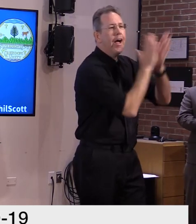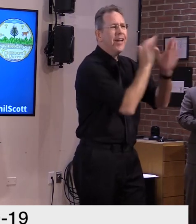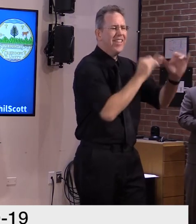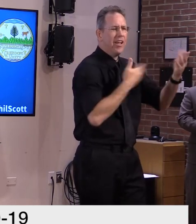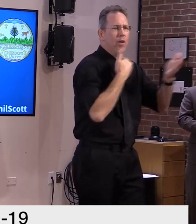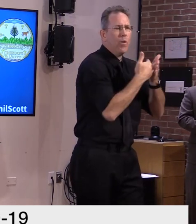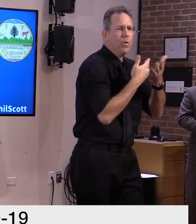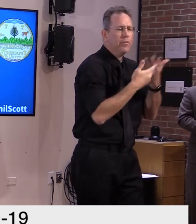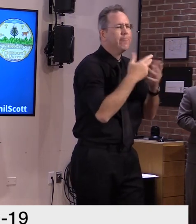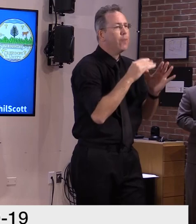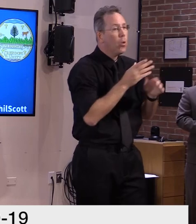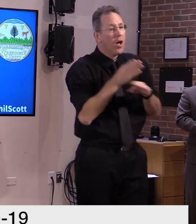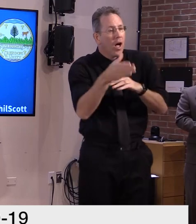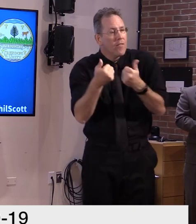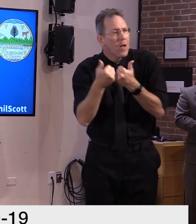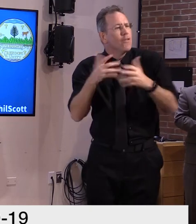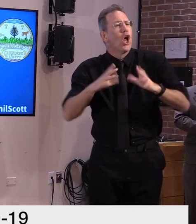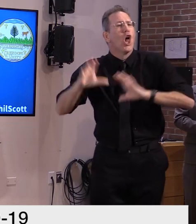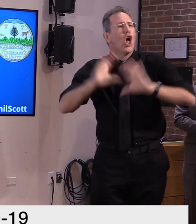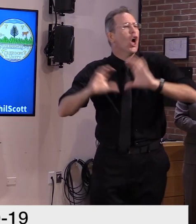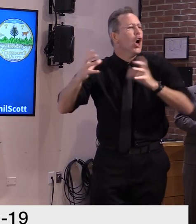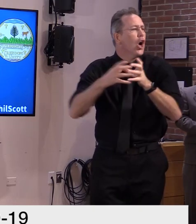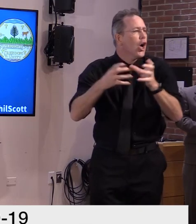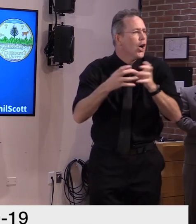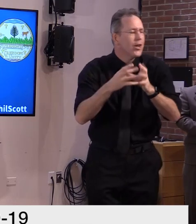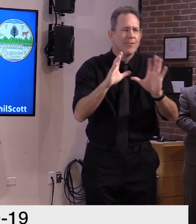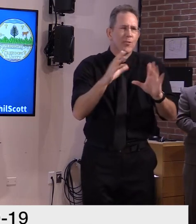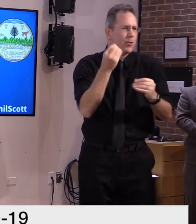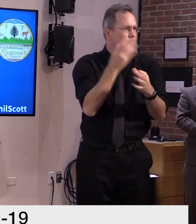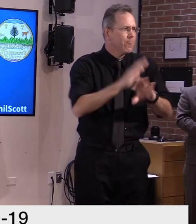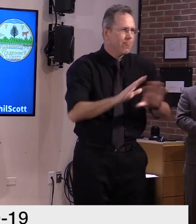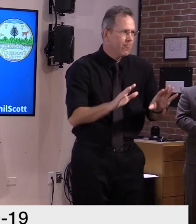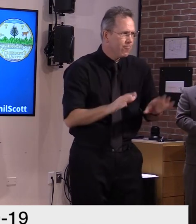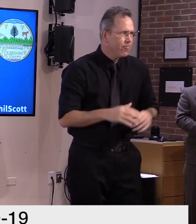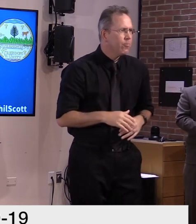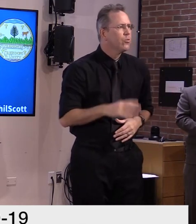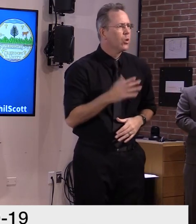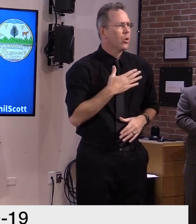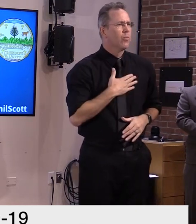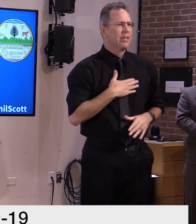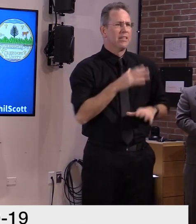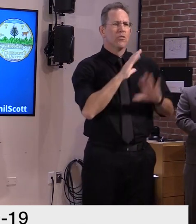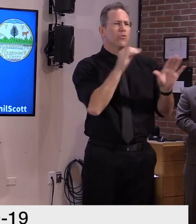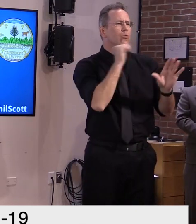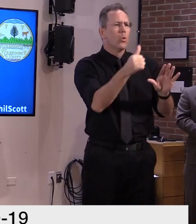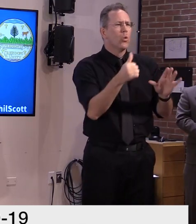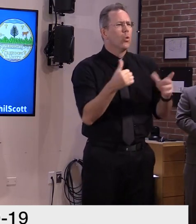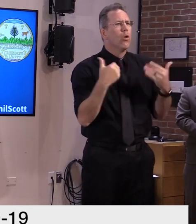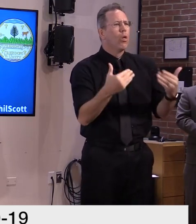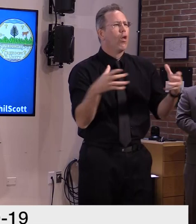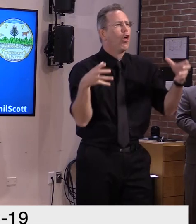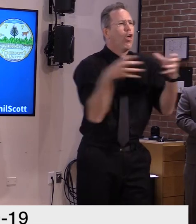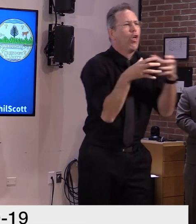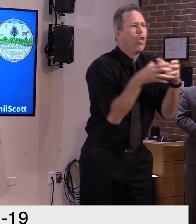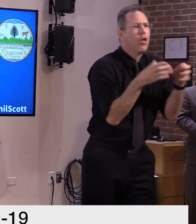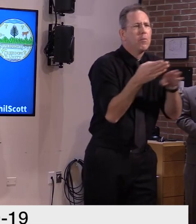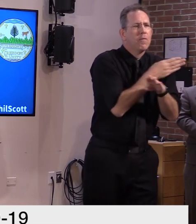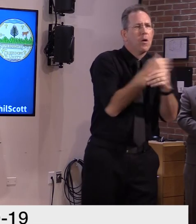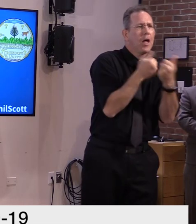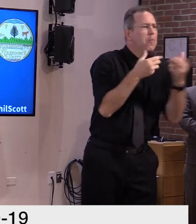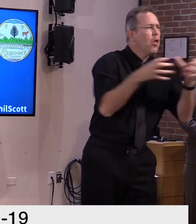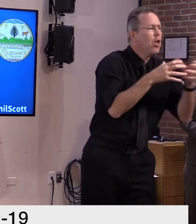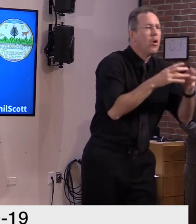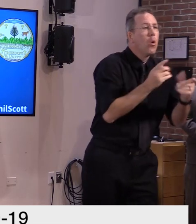discourages any such in-person team-based social gatherings this winter. And on a more personal note, as a mother of